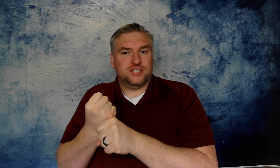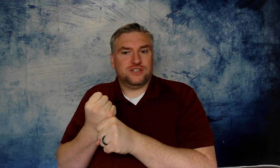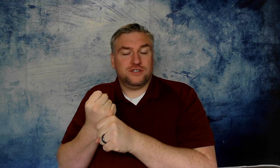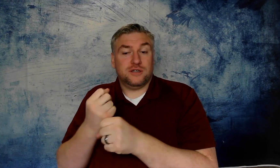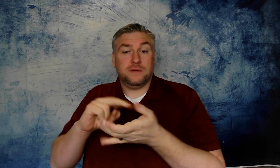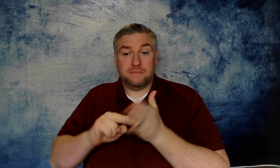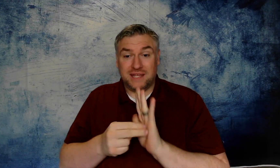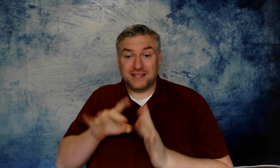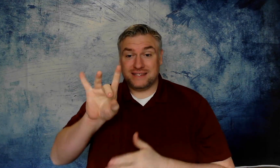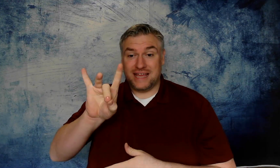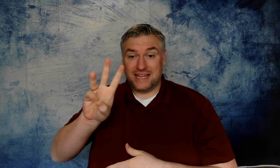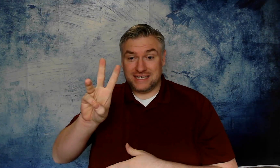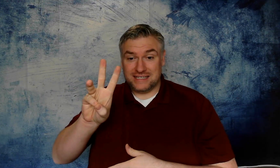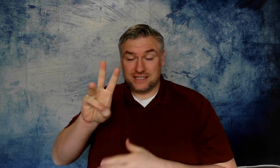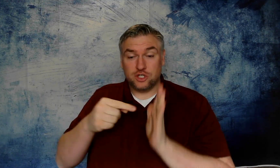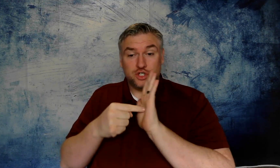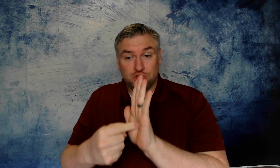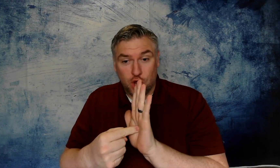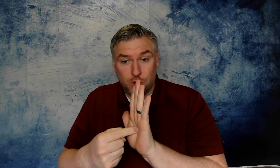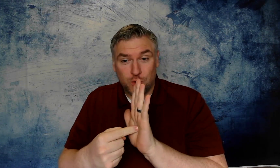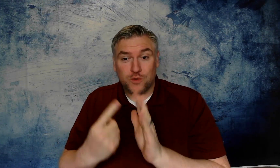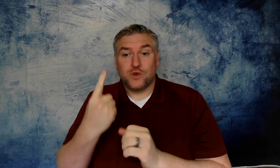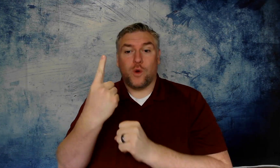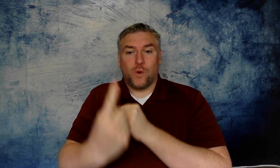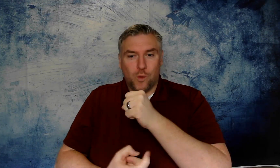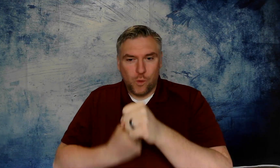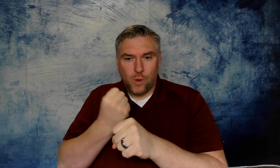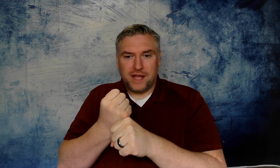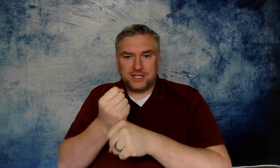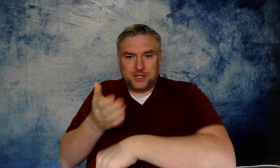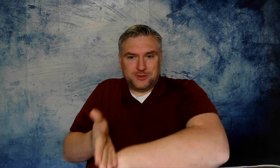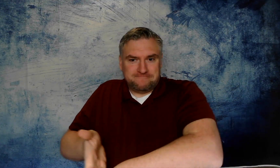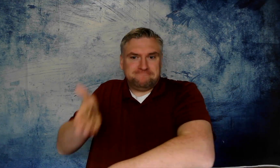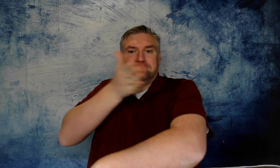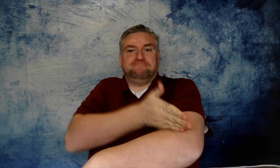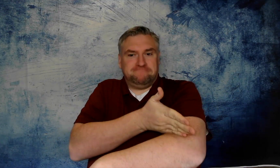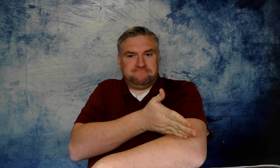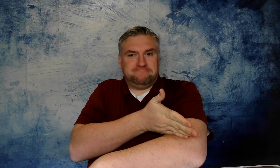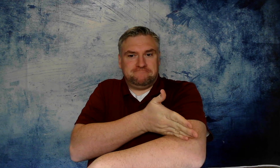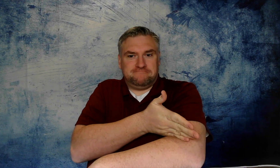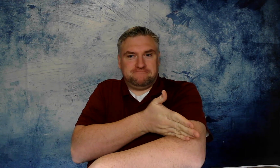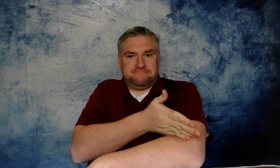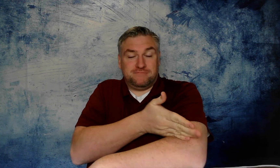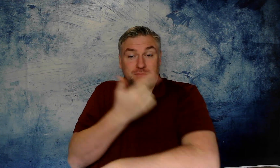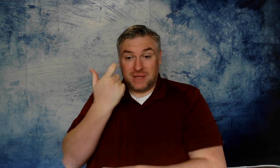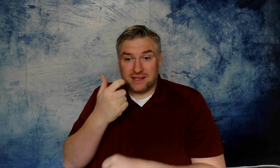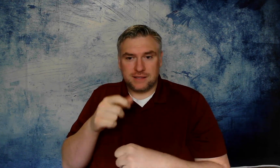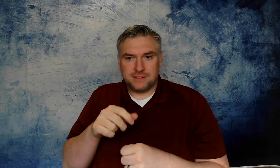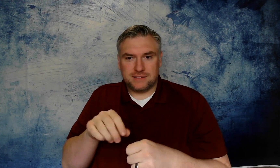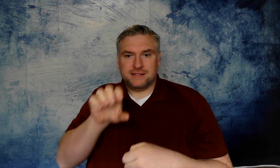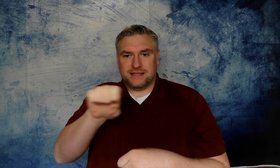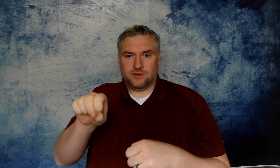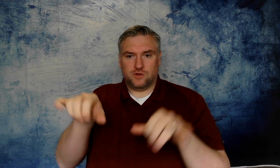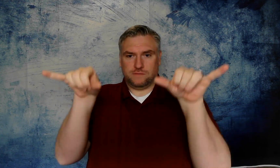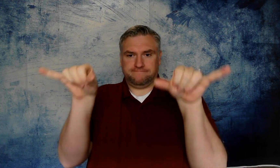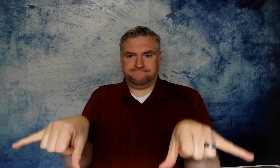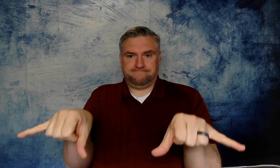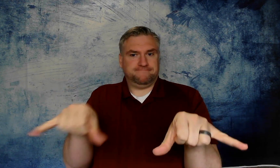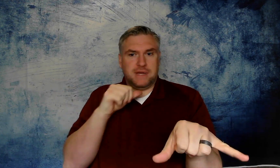moved up by 1 year, which means an 86 shows 1 year of improvement for that student, because the standard